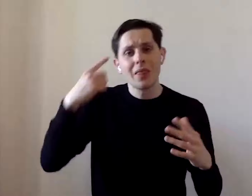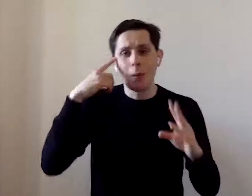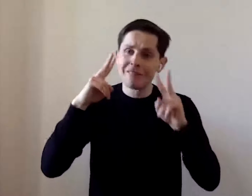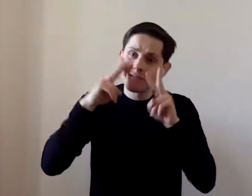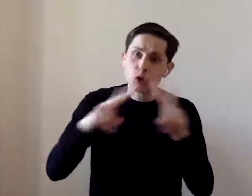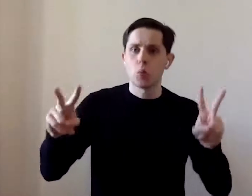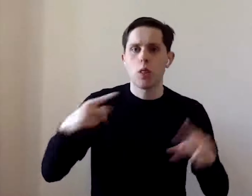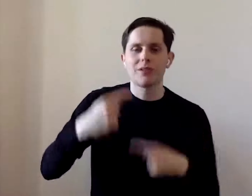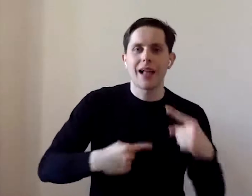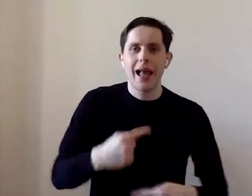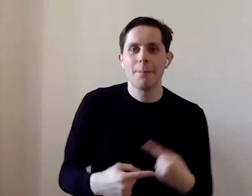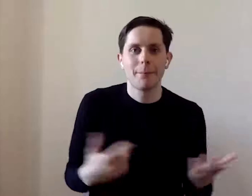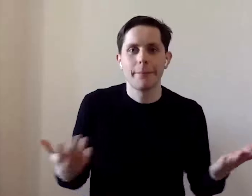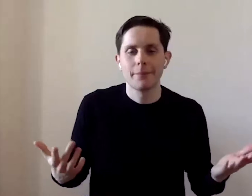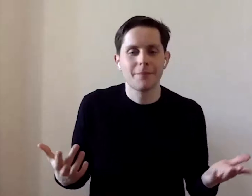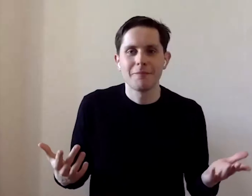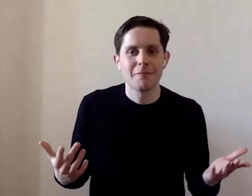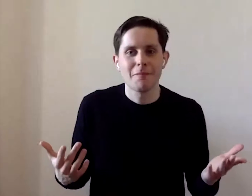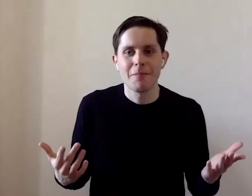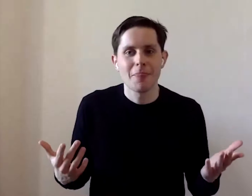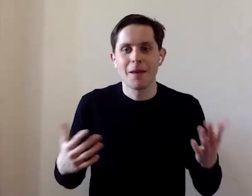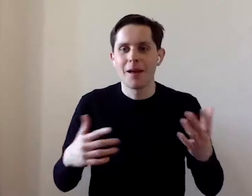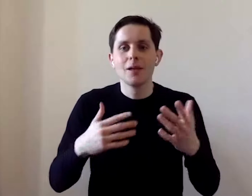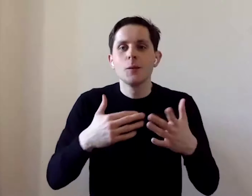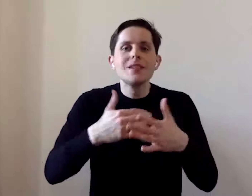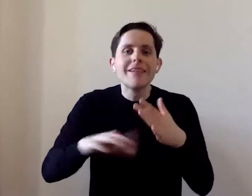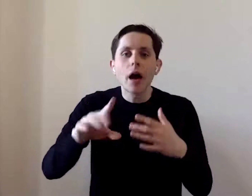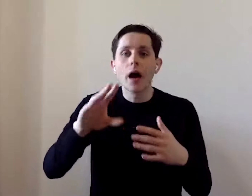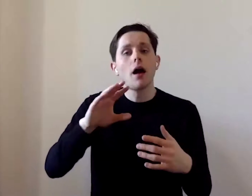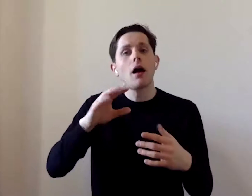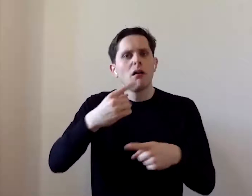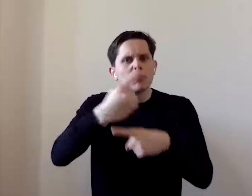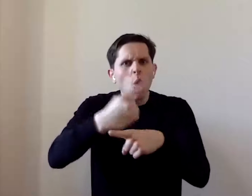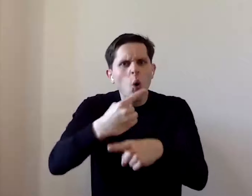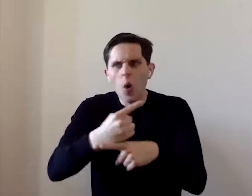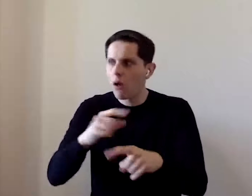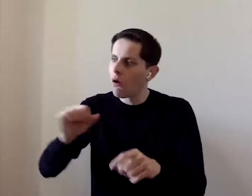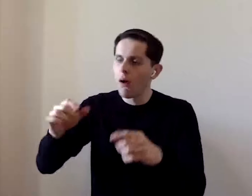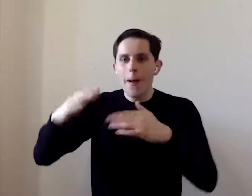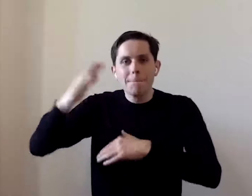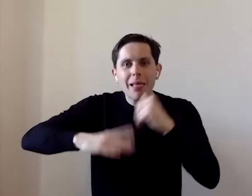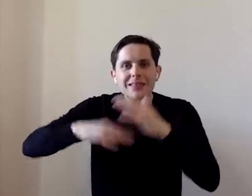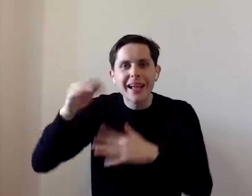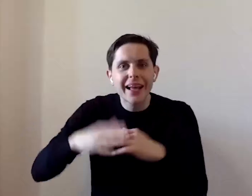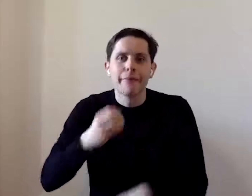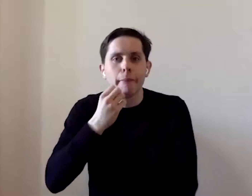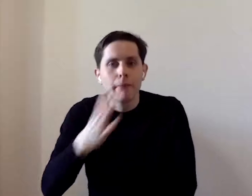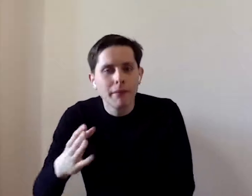went on Instagram and it was all about how buildings looked. We're rarely talking about what